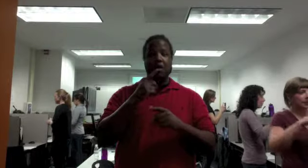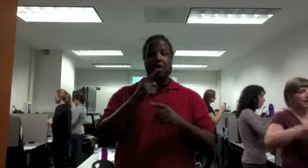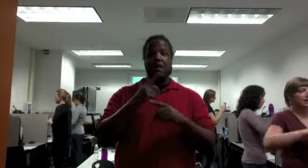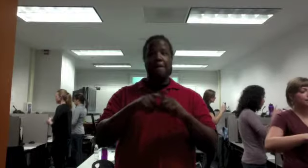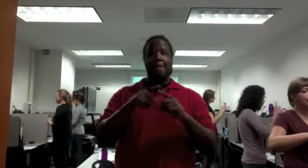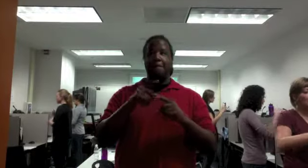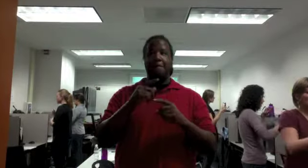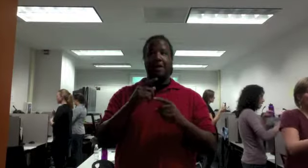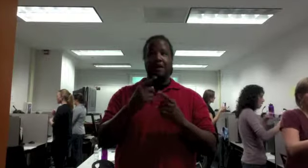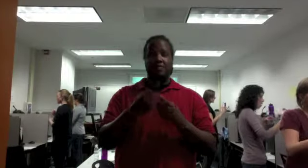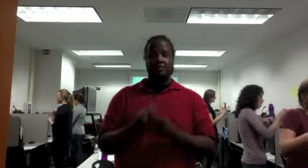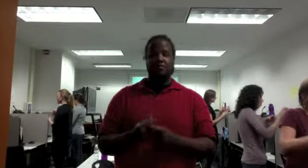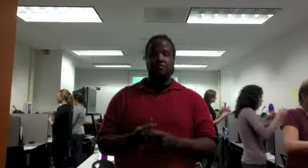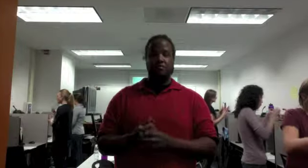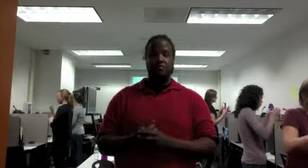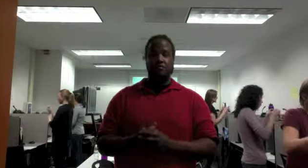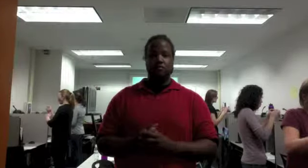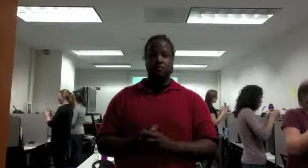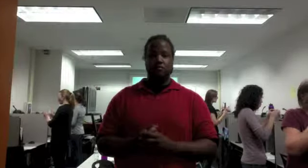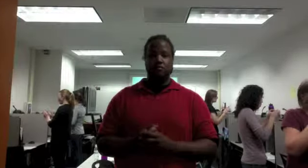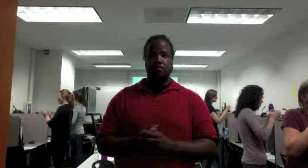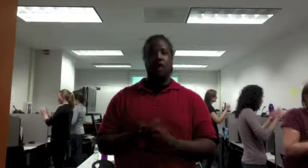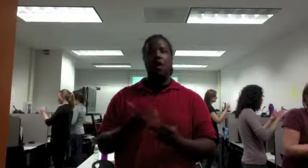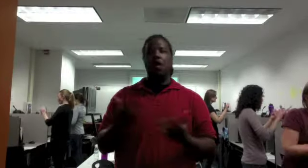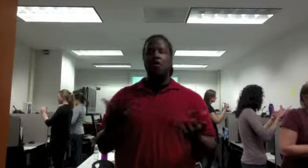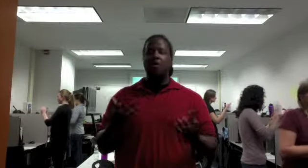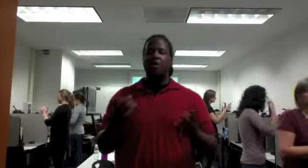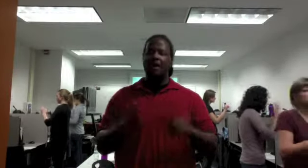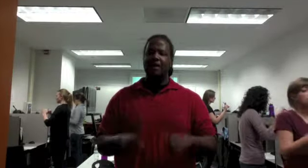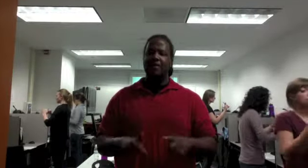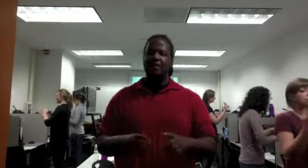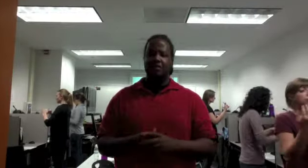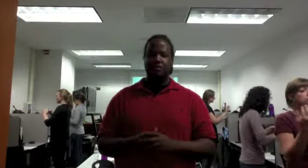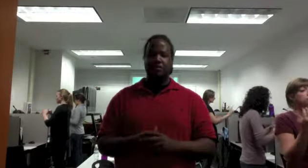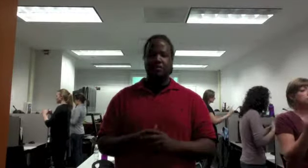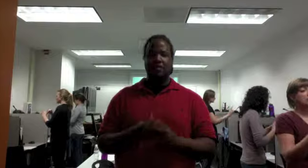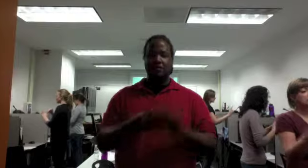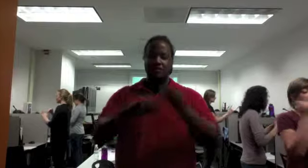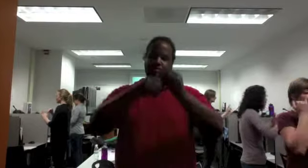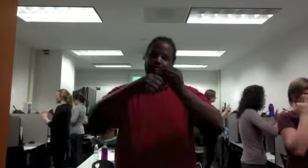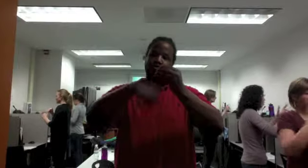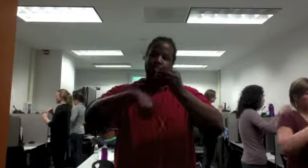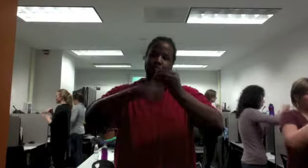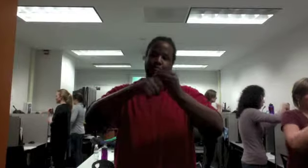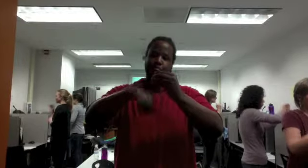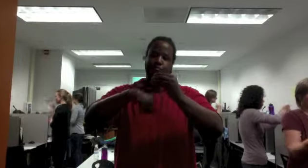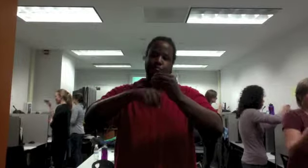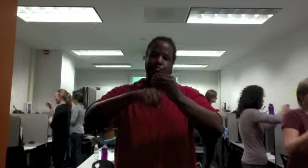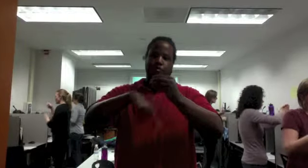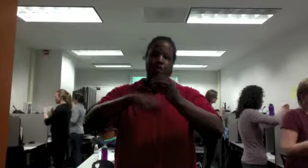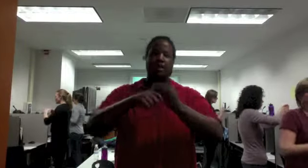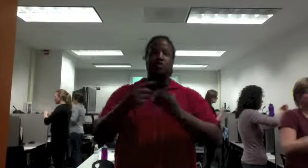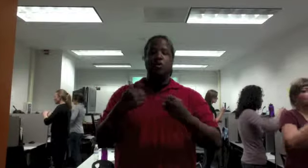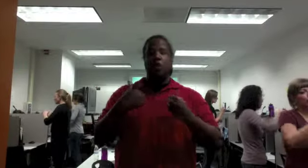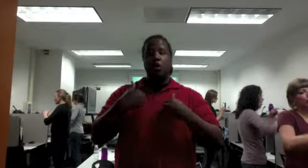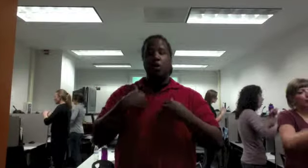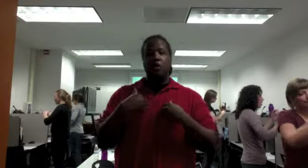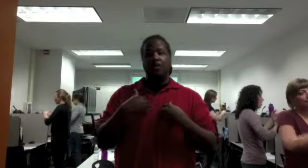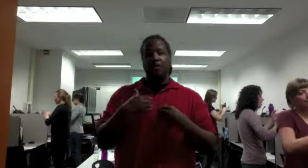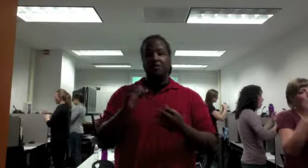and once it gets saturated, it can't hold anymore. And it gets to the point where it's saturated and hold it up, what will it probably do? It's going to drip.